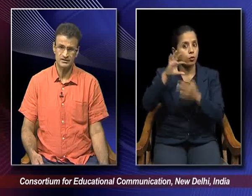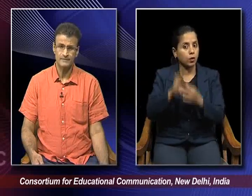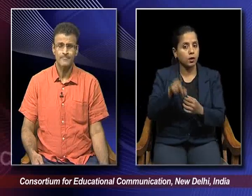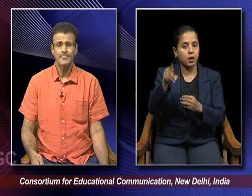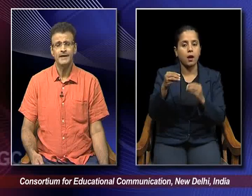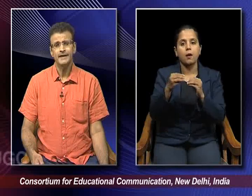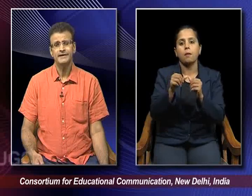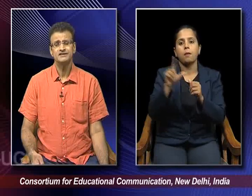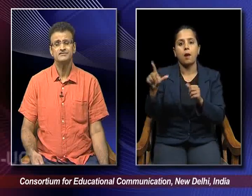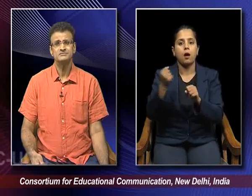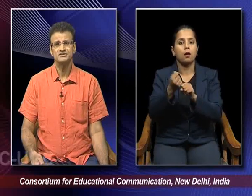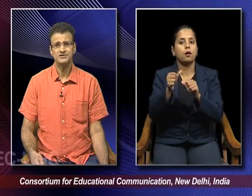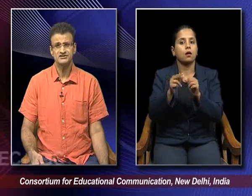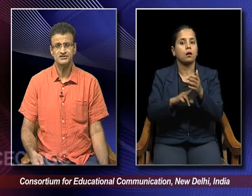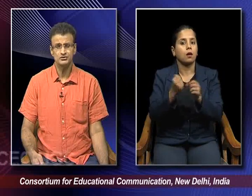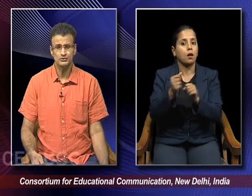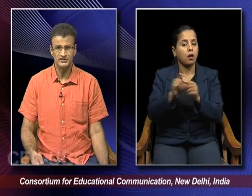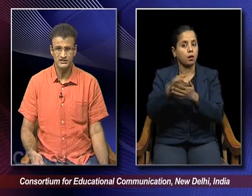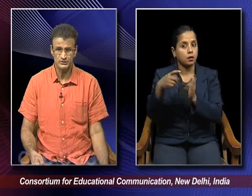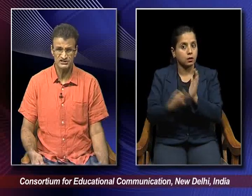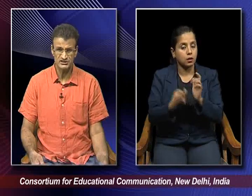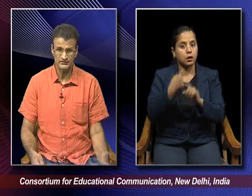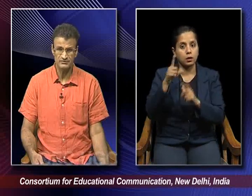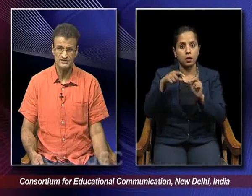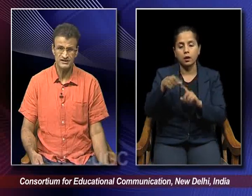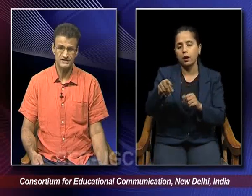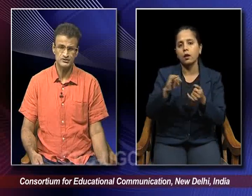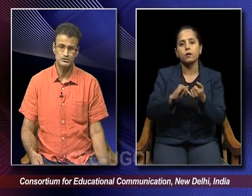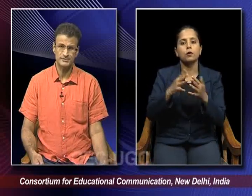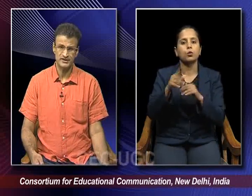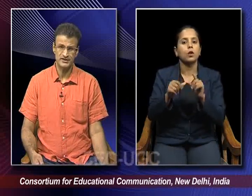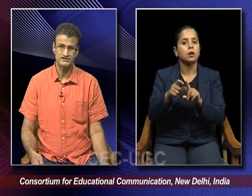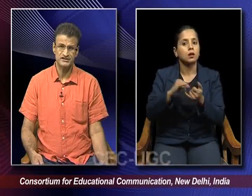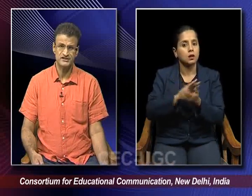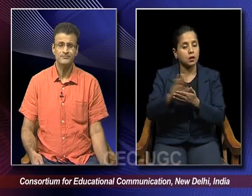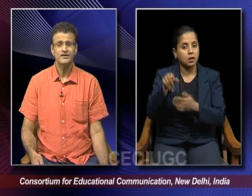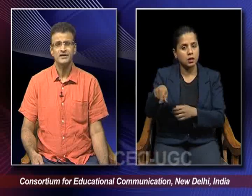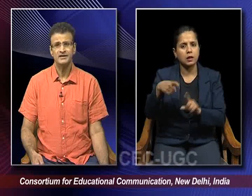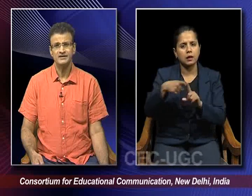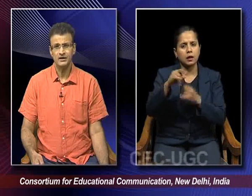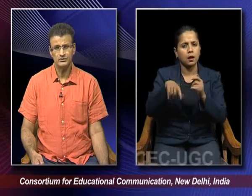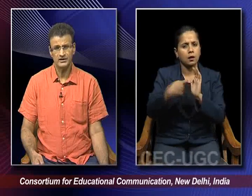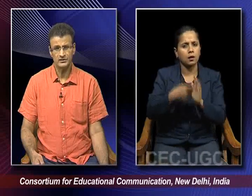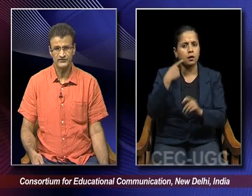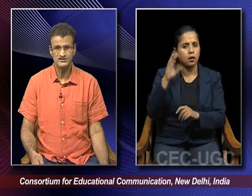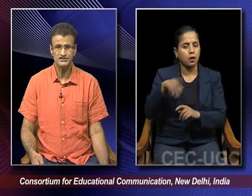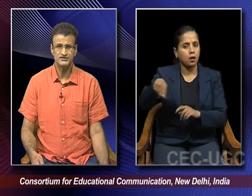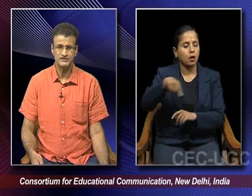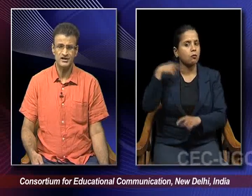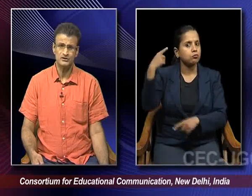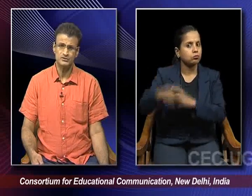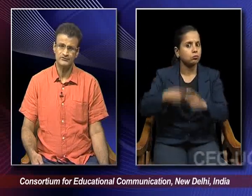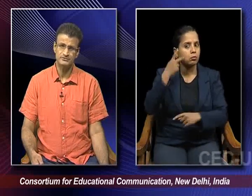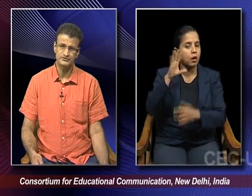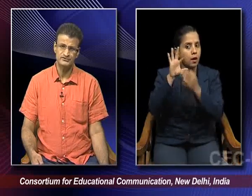Tilak, and his films, they were considered to be the Swadeshi films, and his newspaper Kesari carried out regular features with